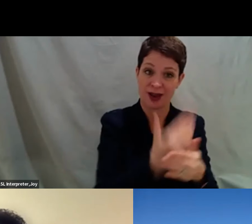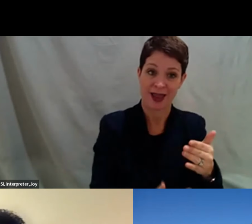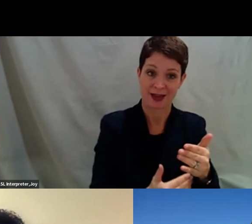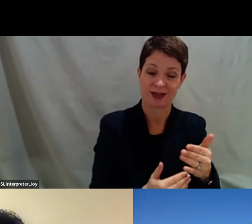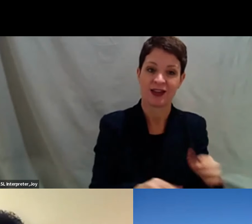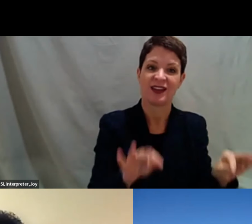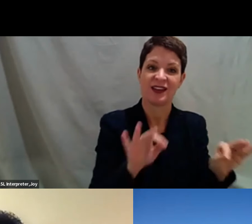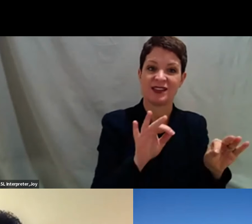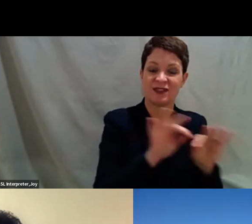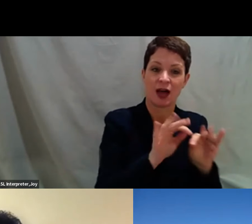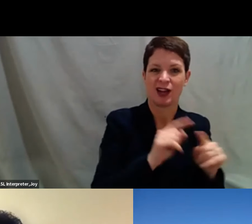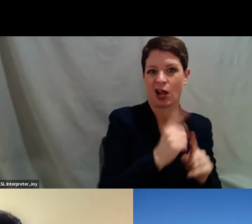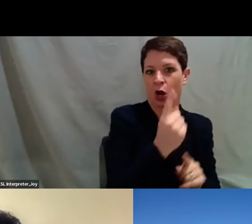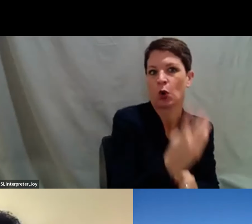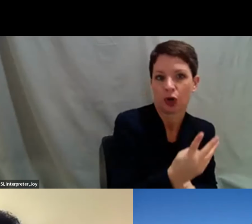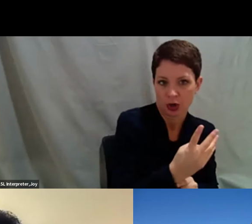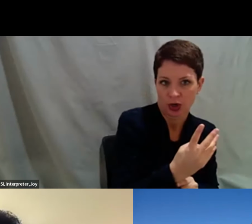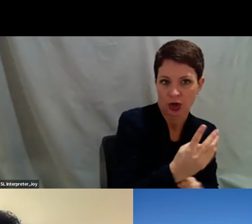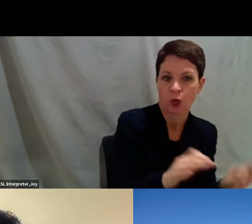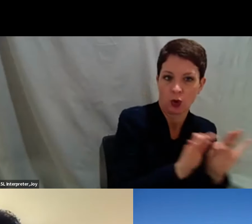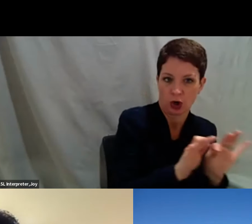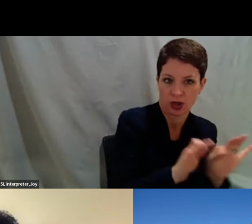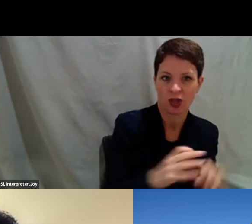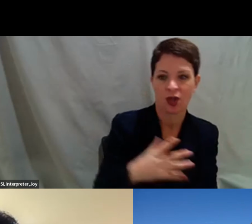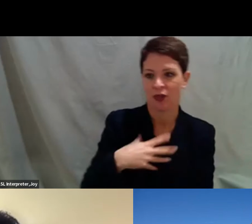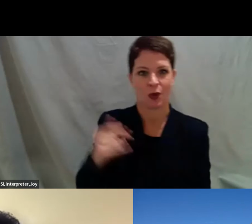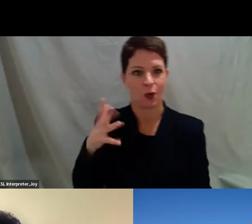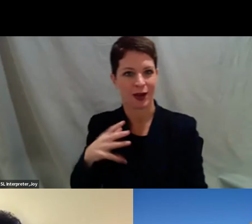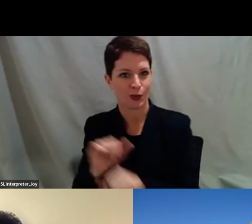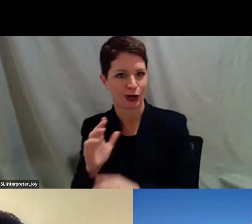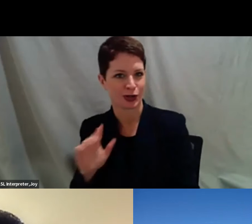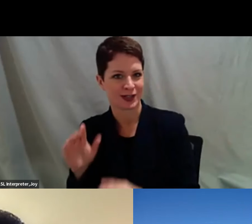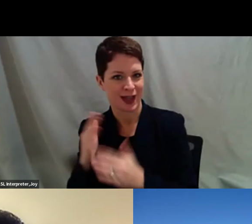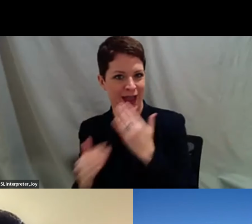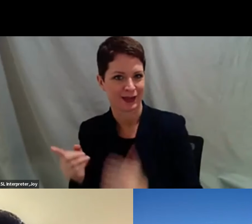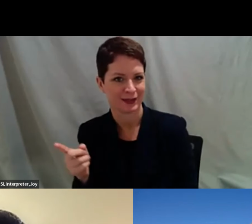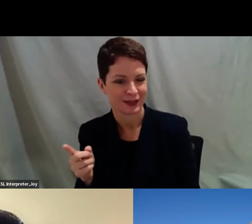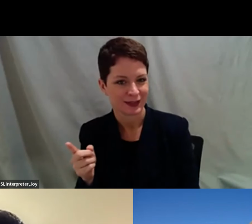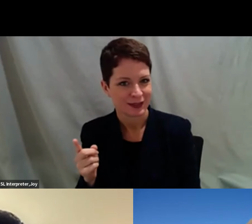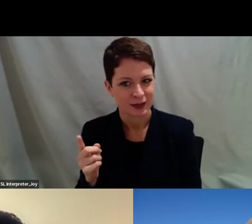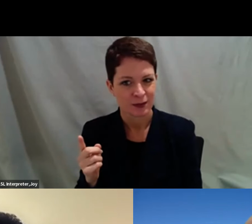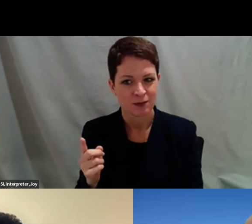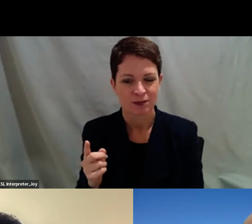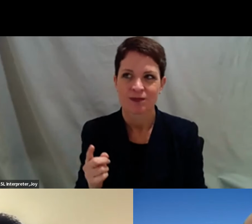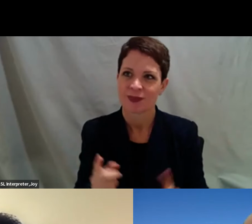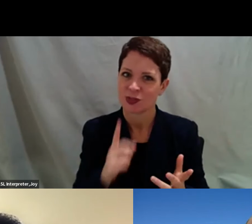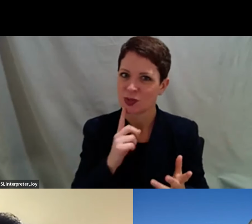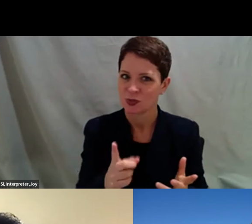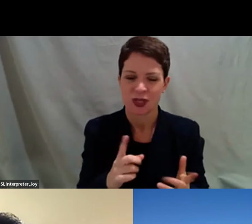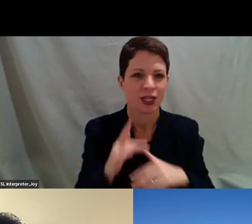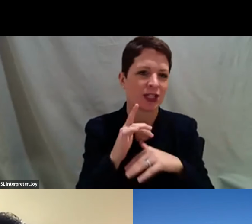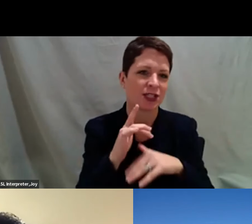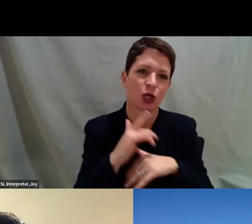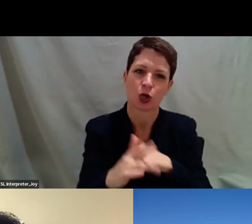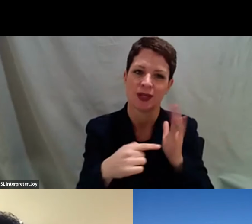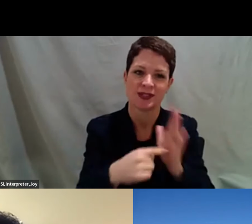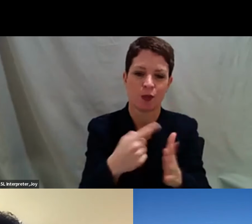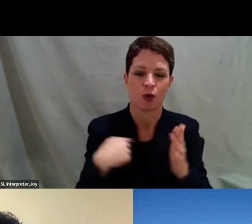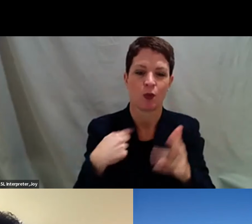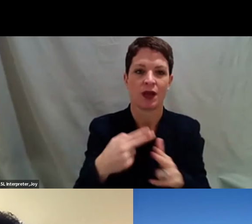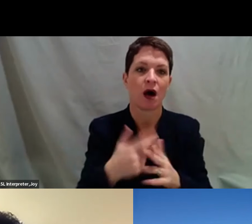at a quarter of the white worker's hand. So in a way, it's a kind of early example of what we would now